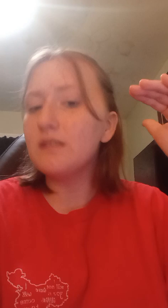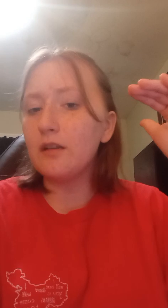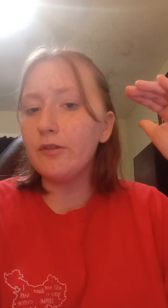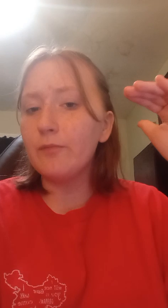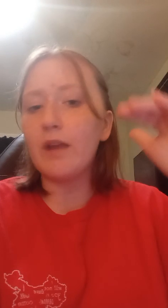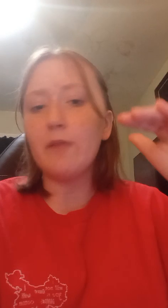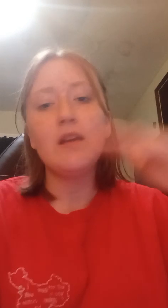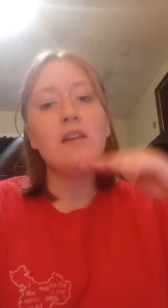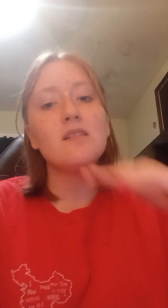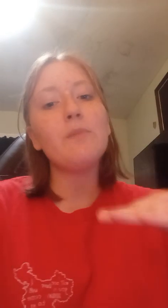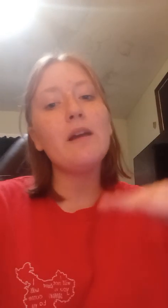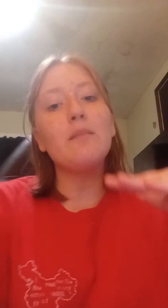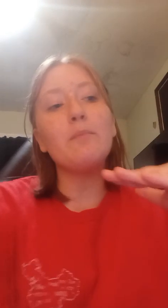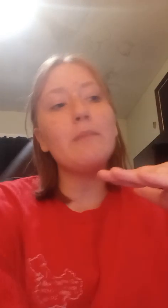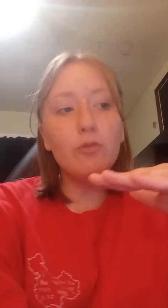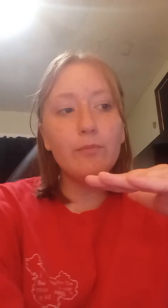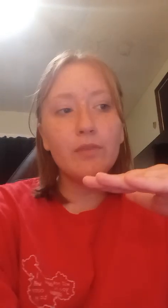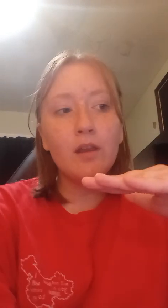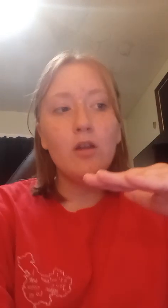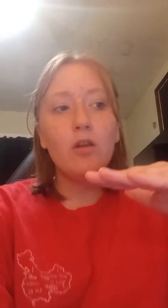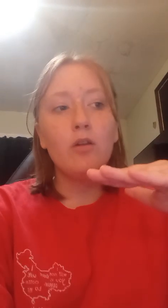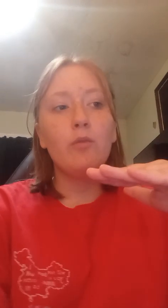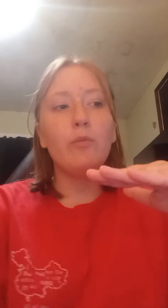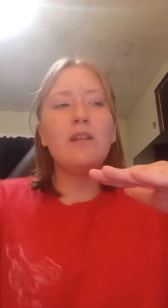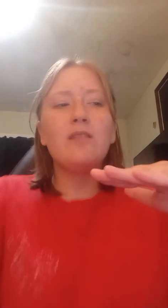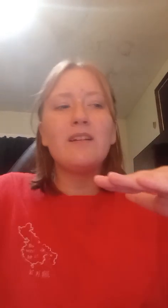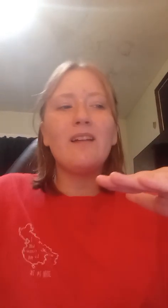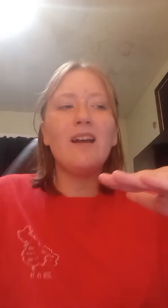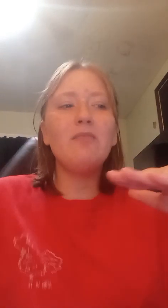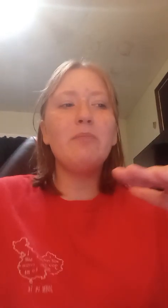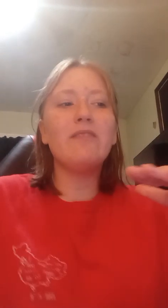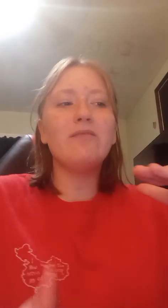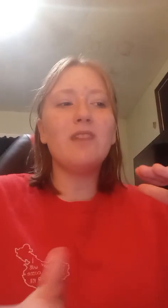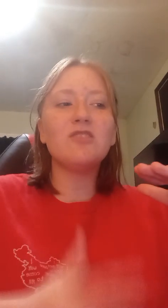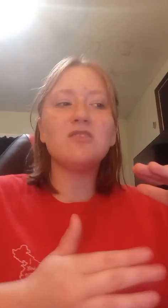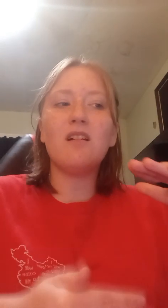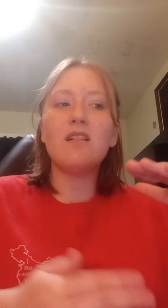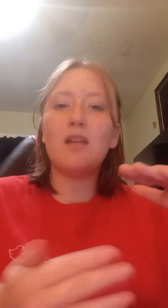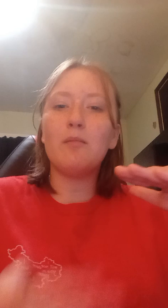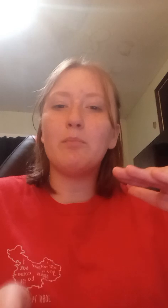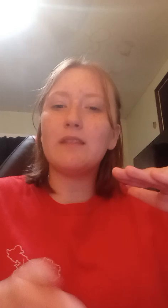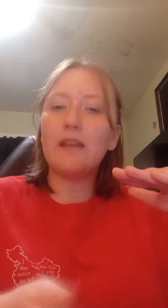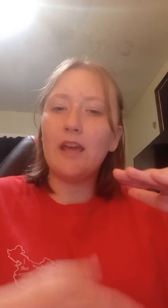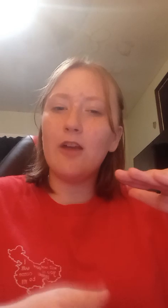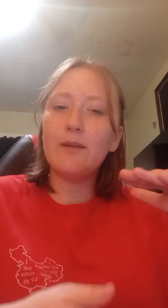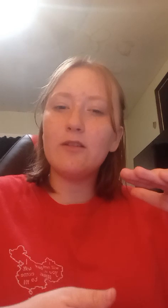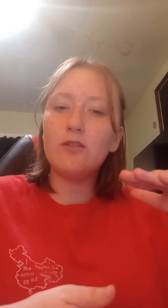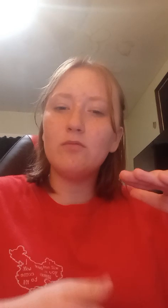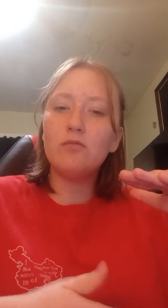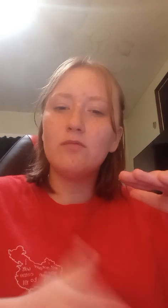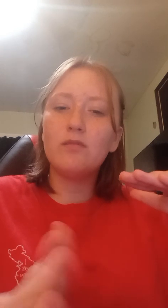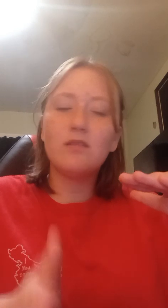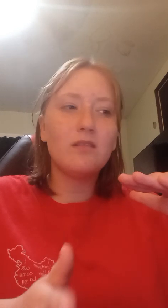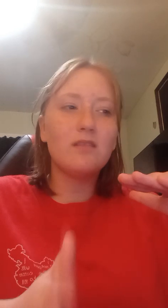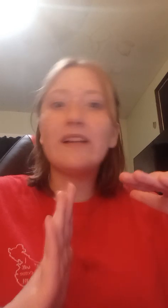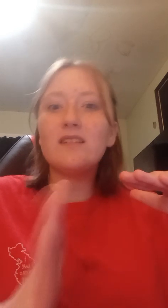Now, somebody in the middle would kind of be nonchalant, but they care about you. Like tough love,